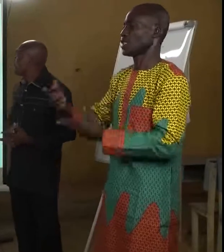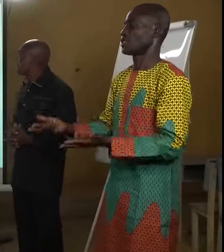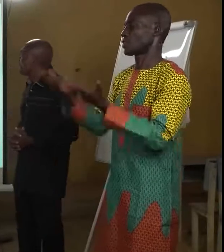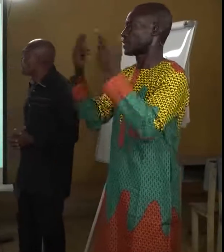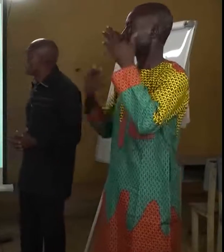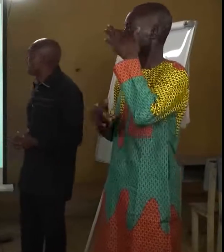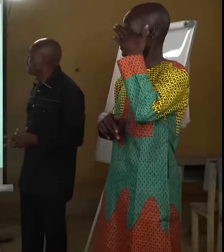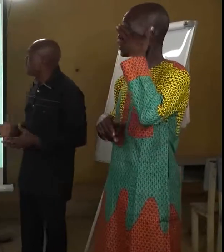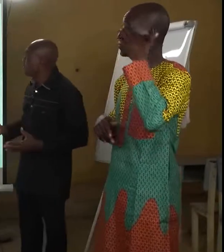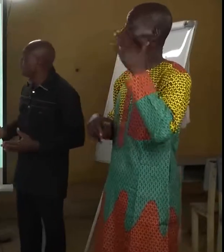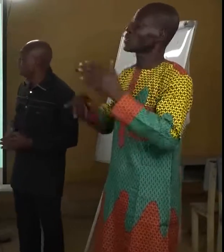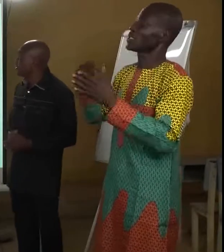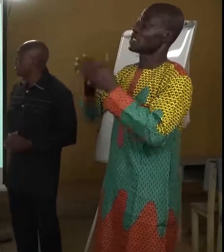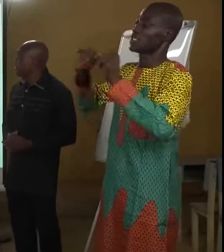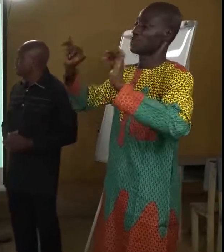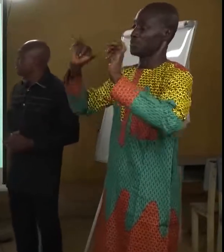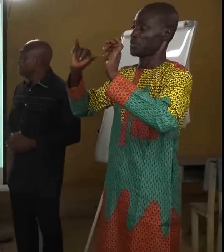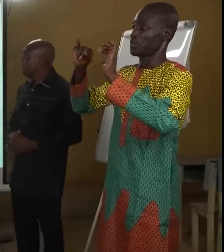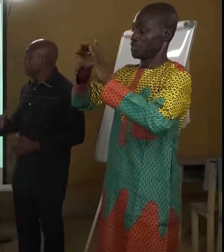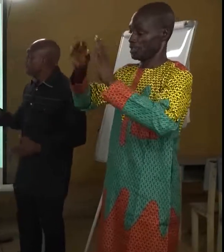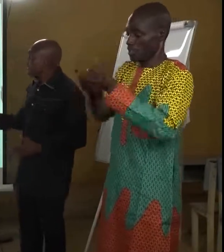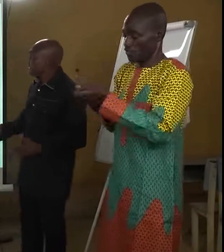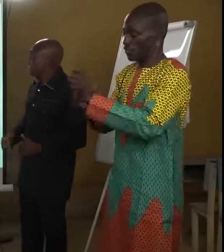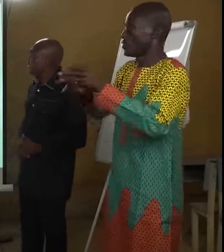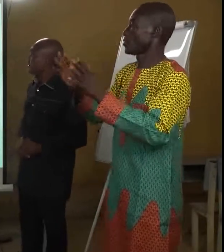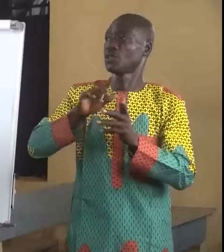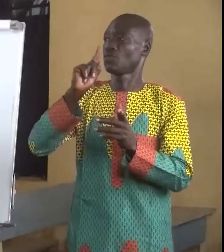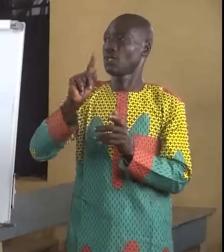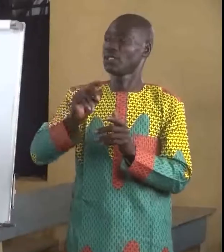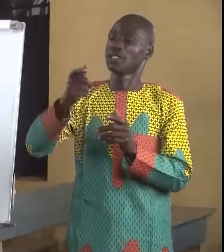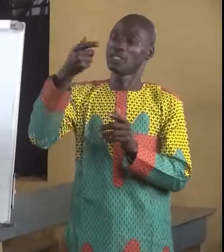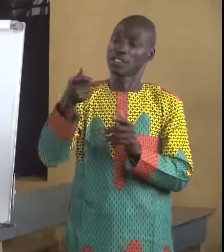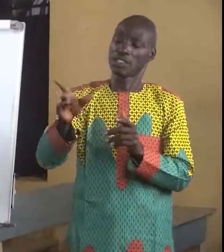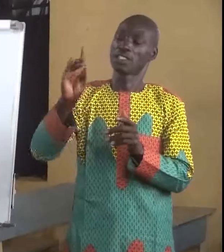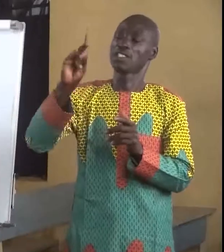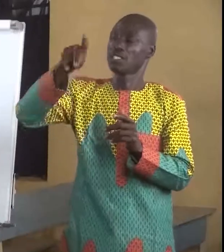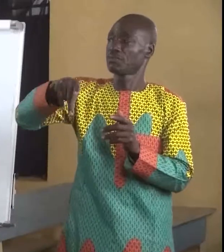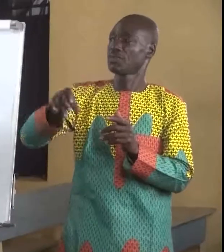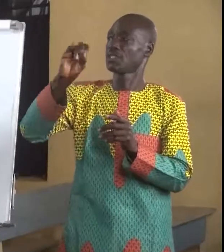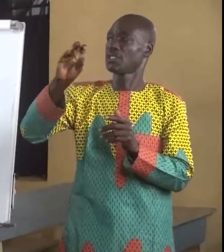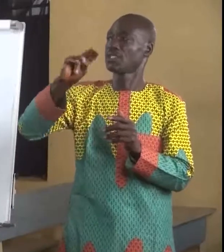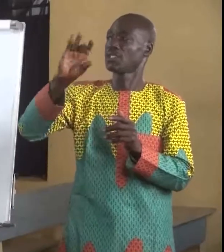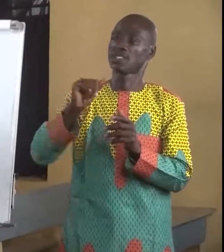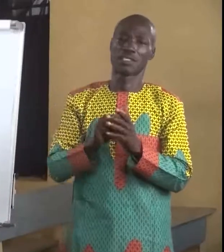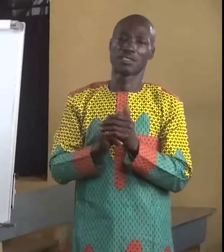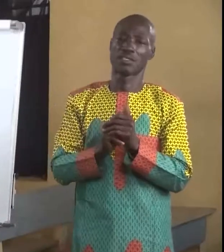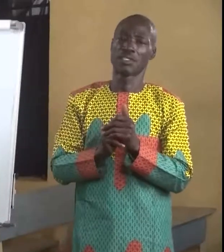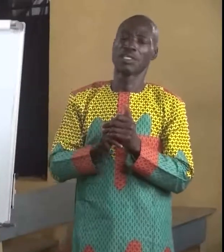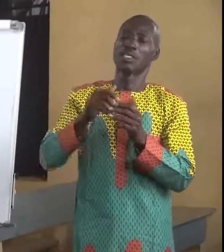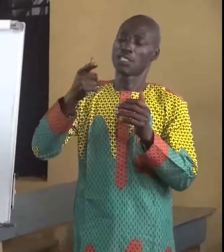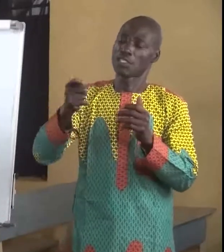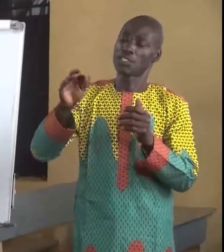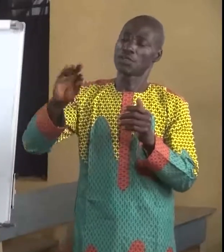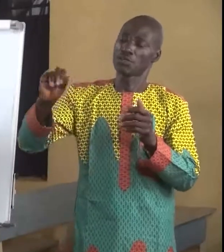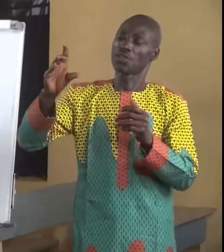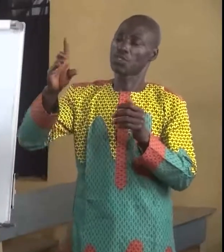Inflation can be measured in the following ways. One is GDP index. GDP is gross